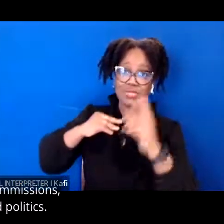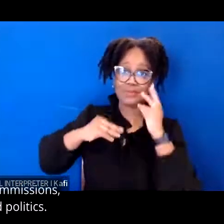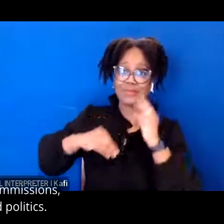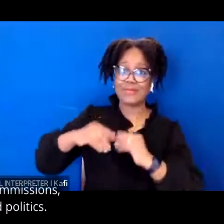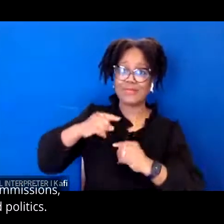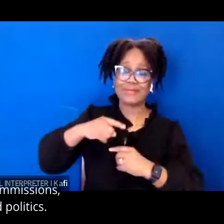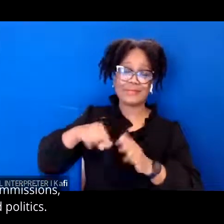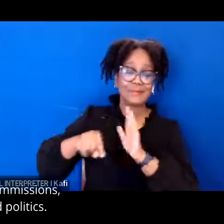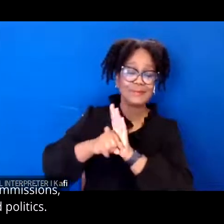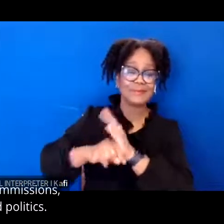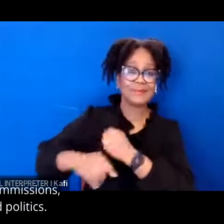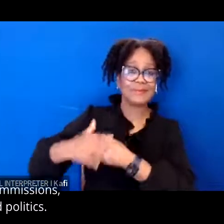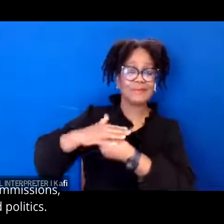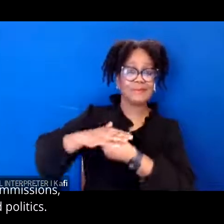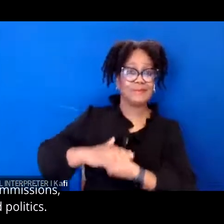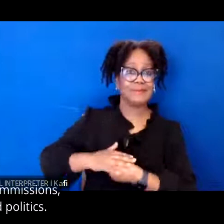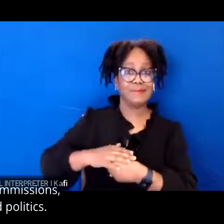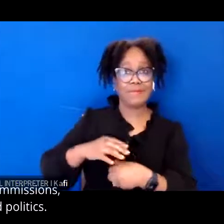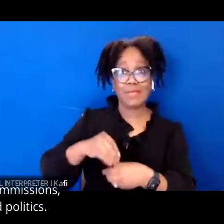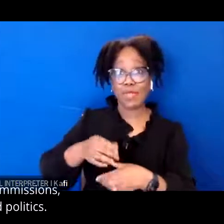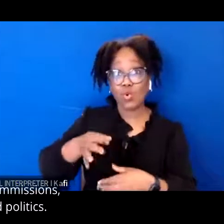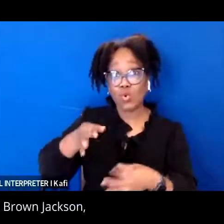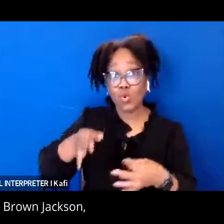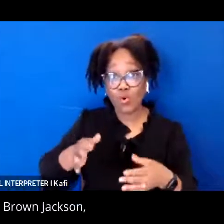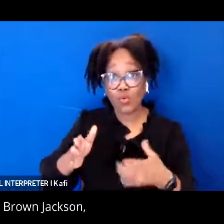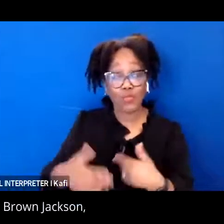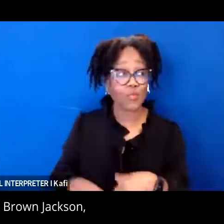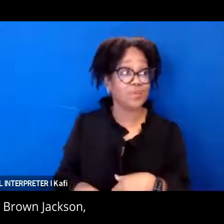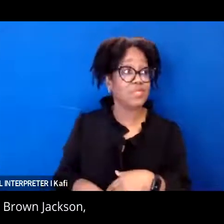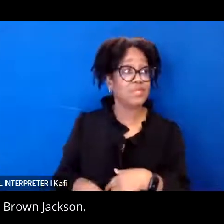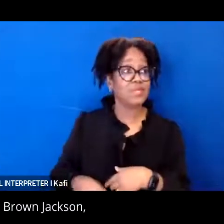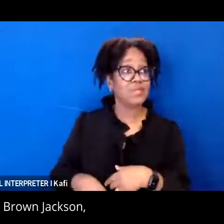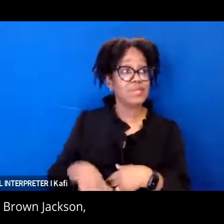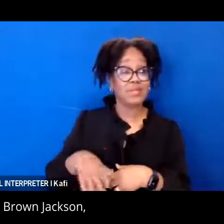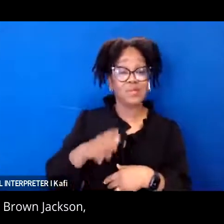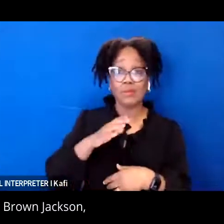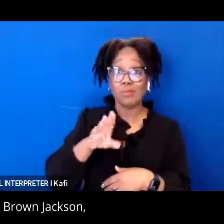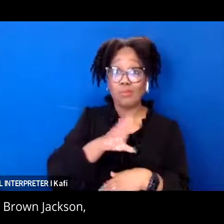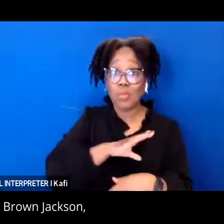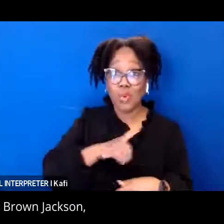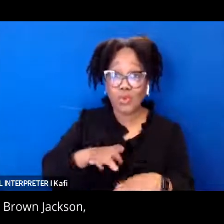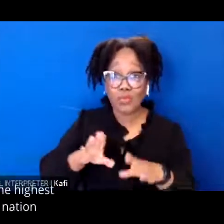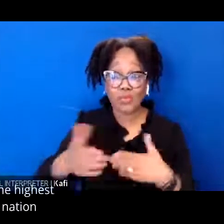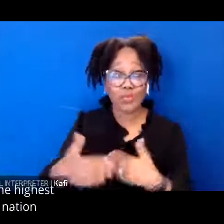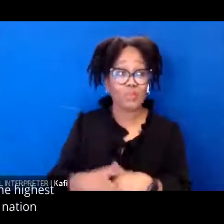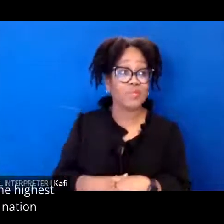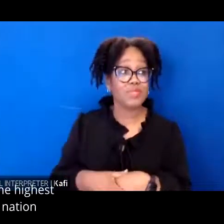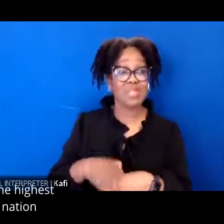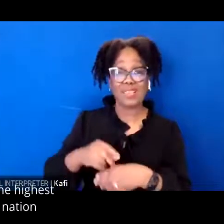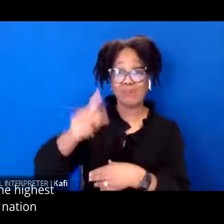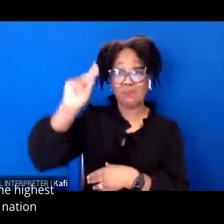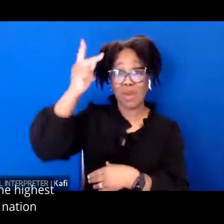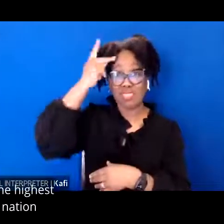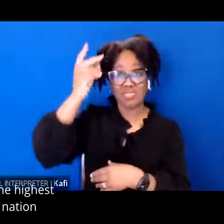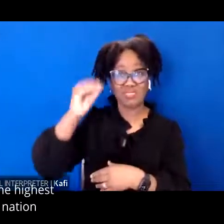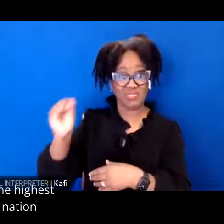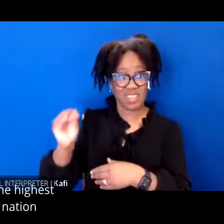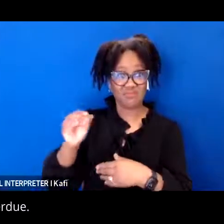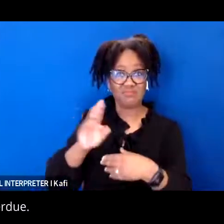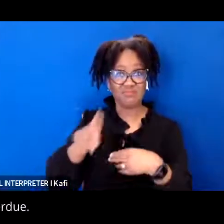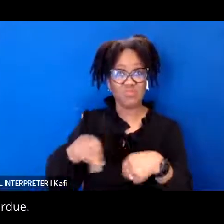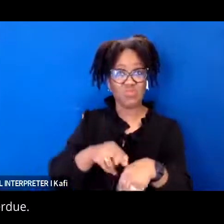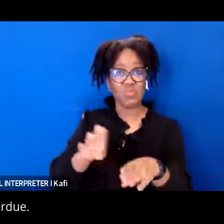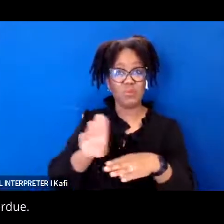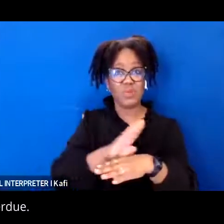commissions advocacy and politics a woman like katanji brown jackson stepping into the highest court in the